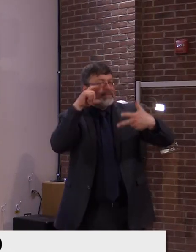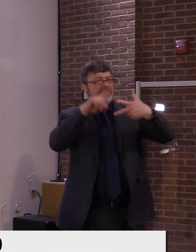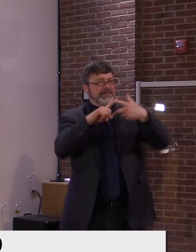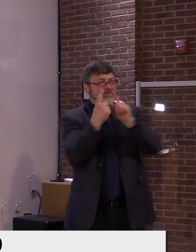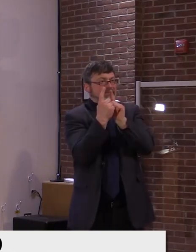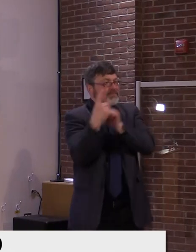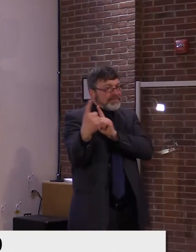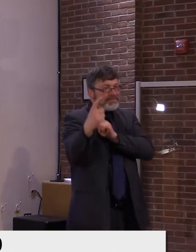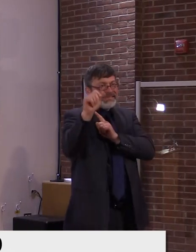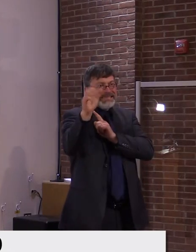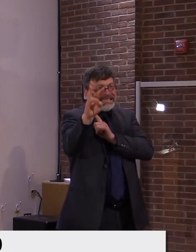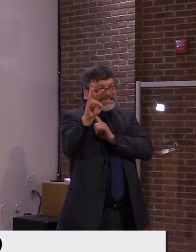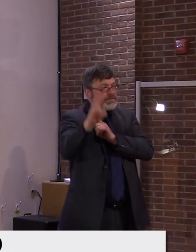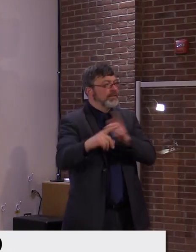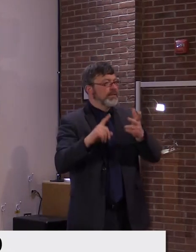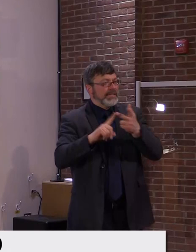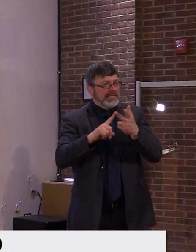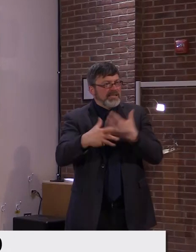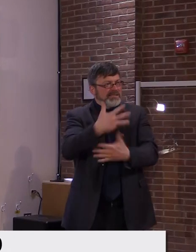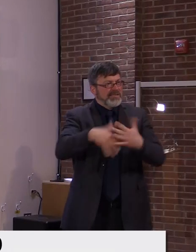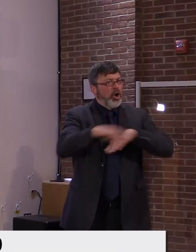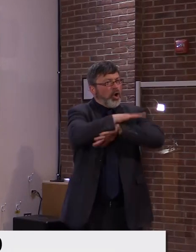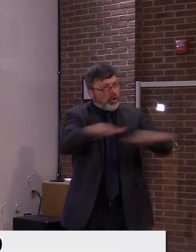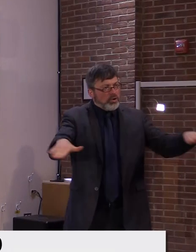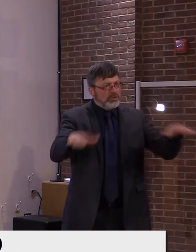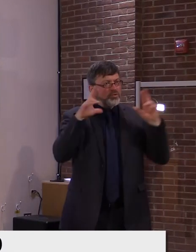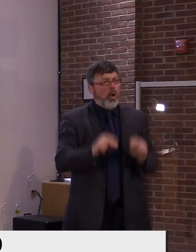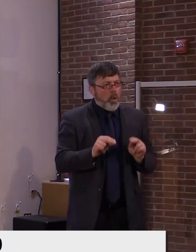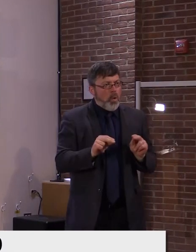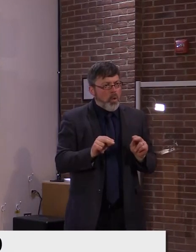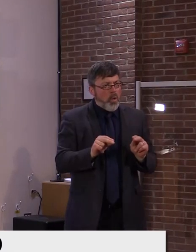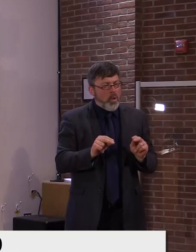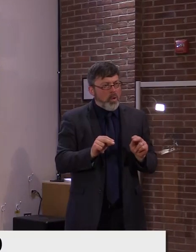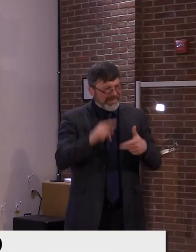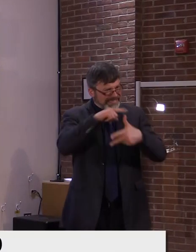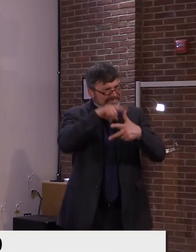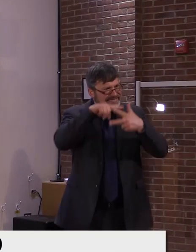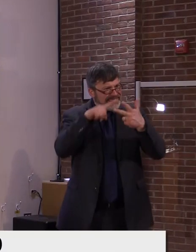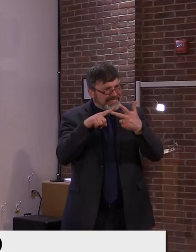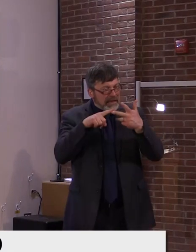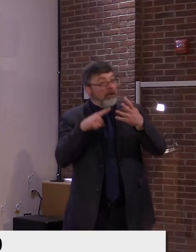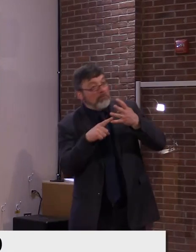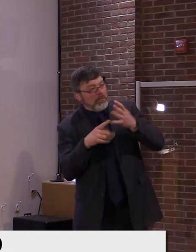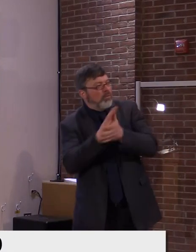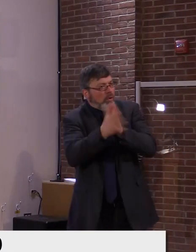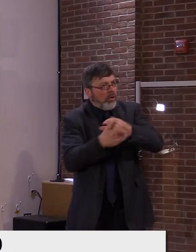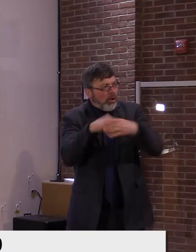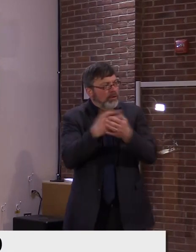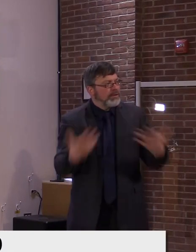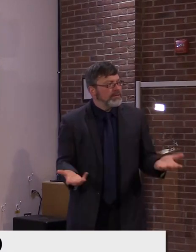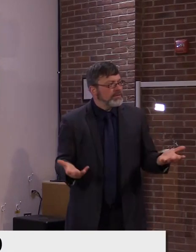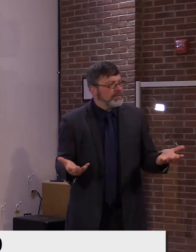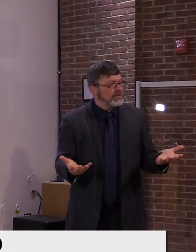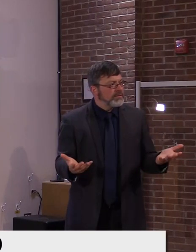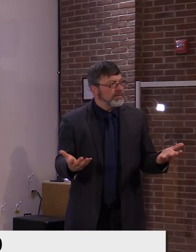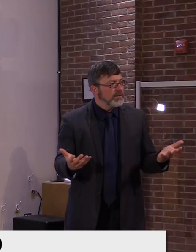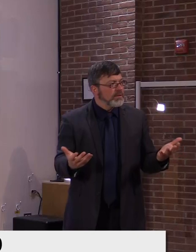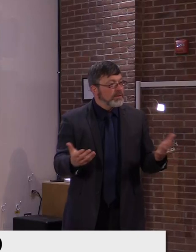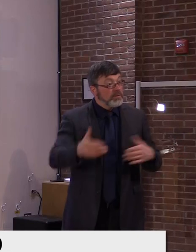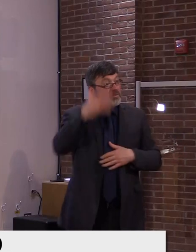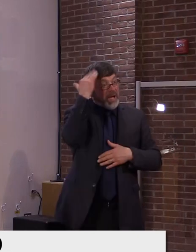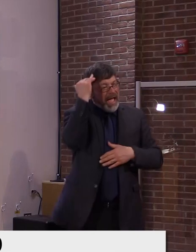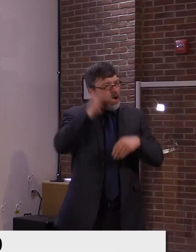this race against a mutating virus. Because we're now closer than ever to Vermonters becoming eligible to make